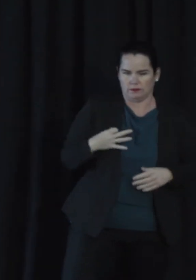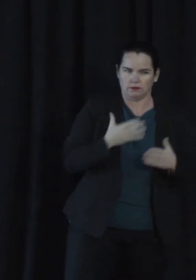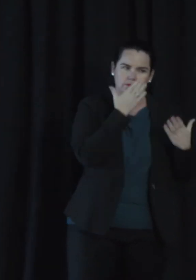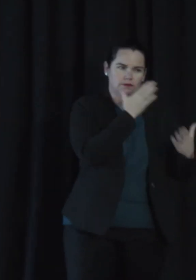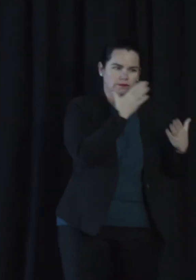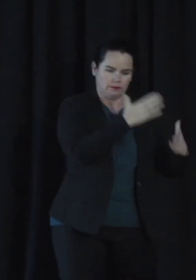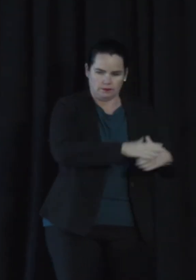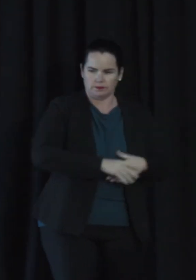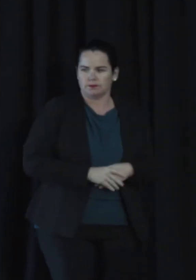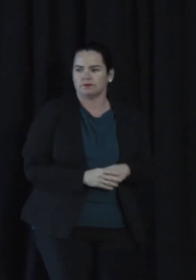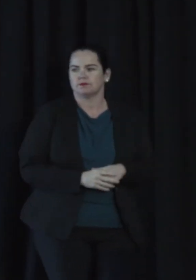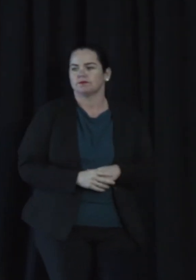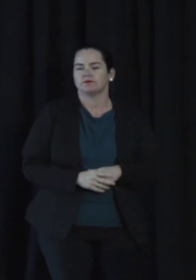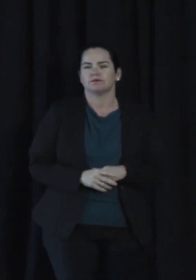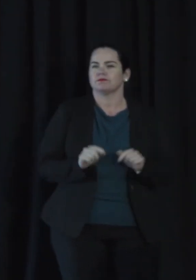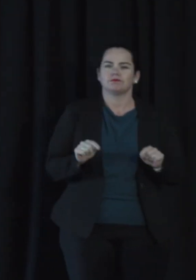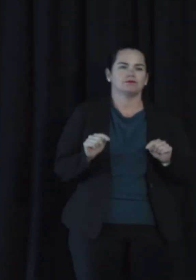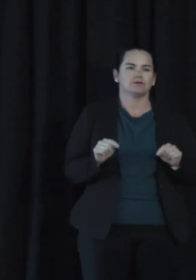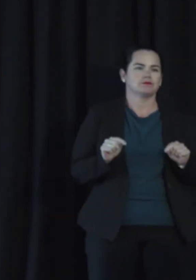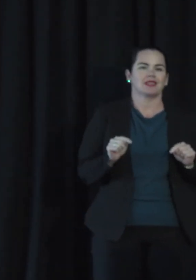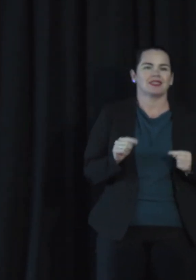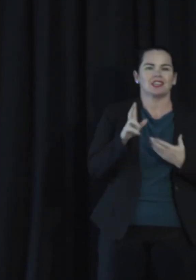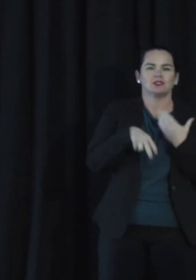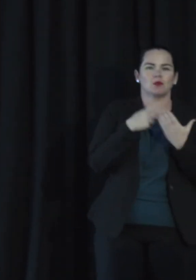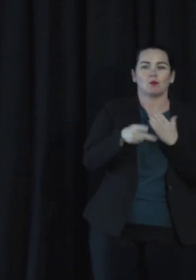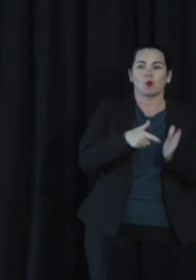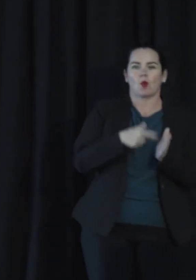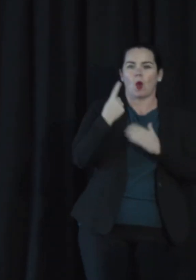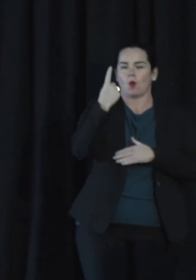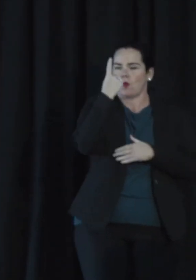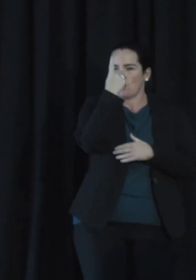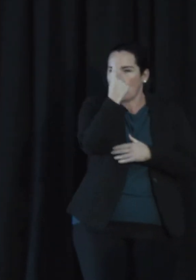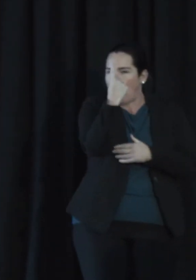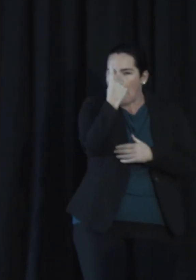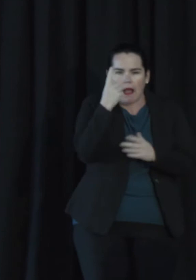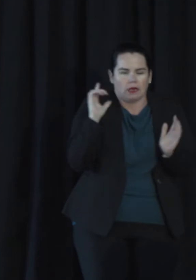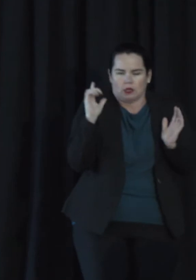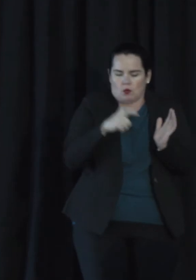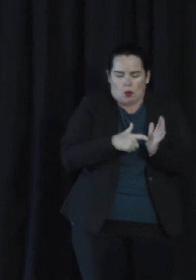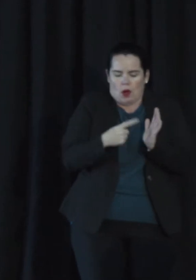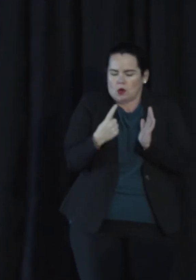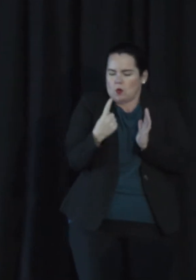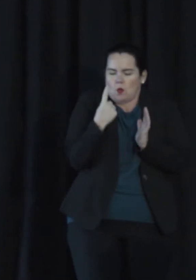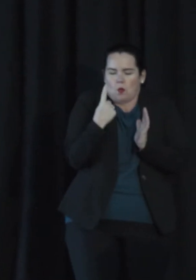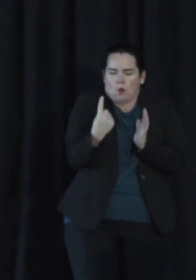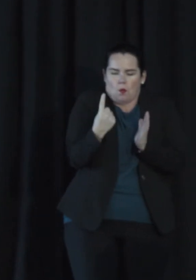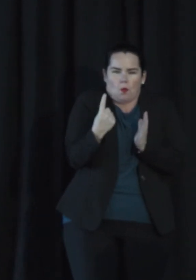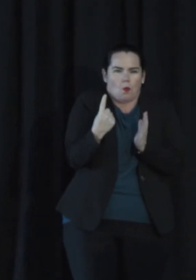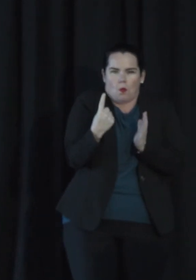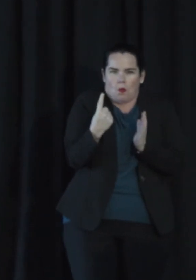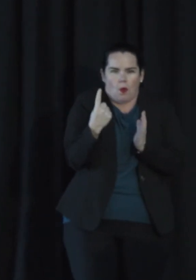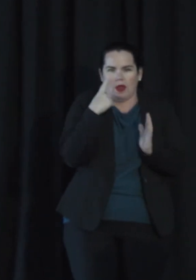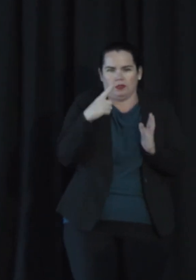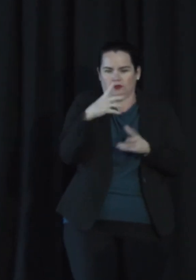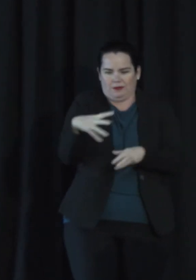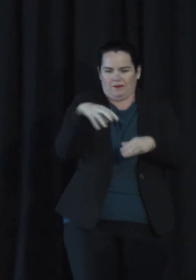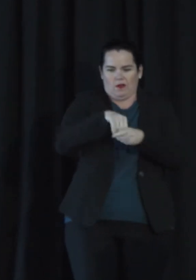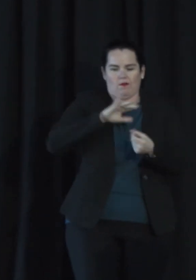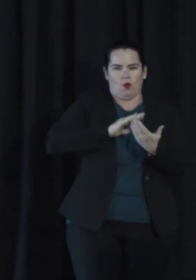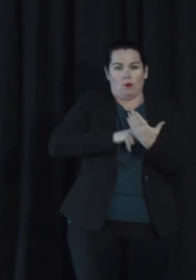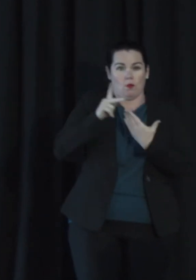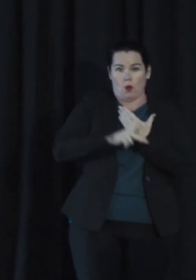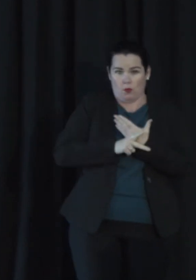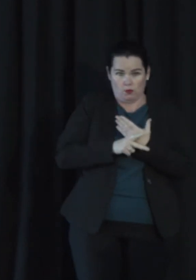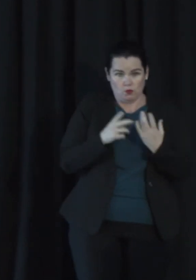them. This program, it only takes one thing to get involved in the $25 Restart program,